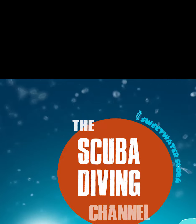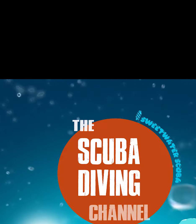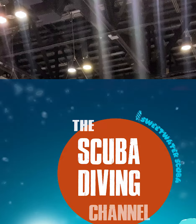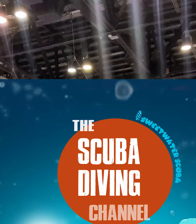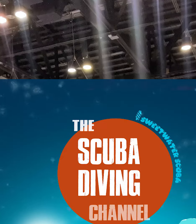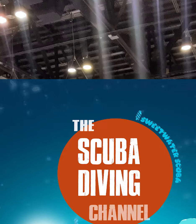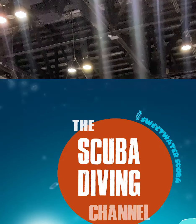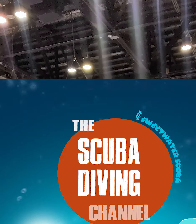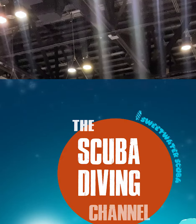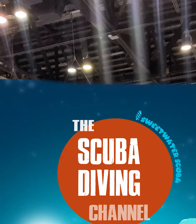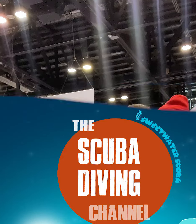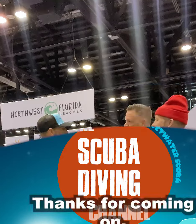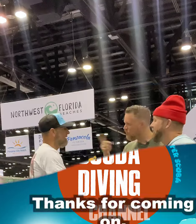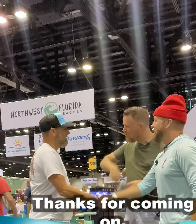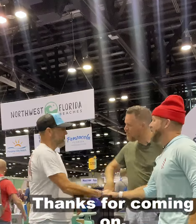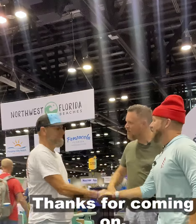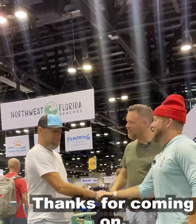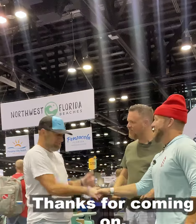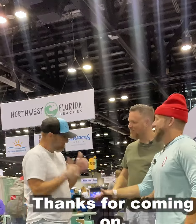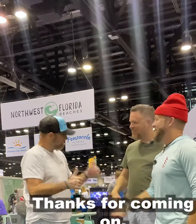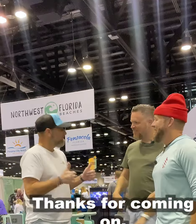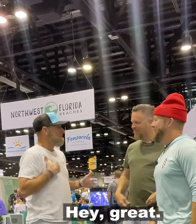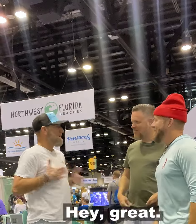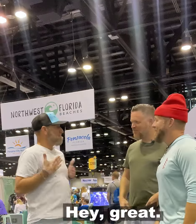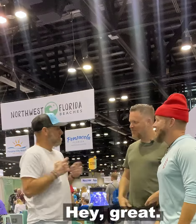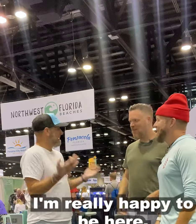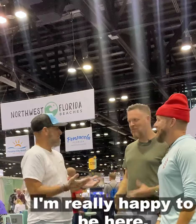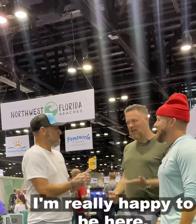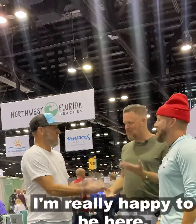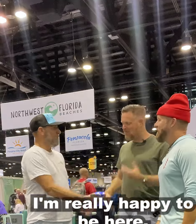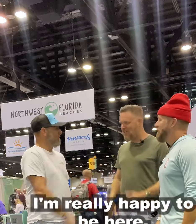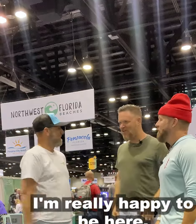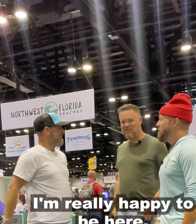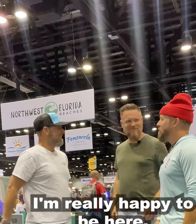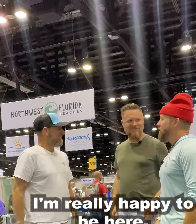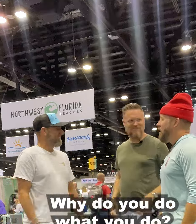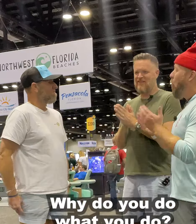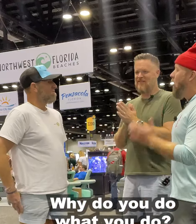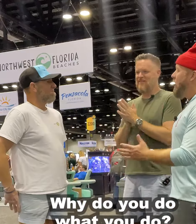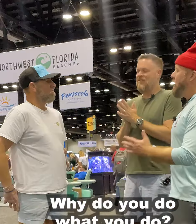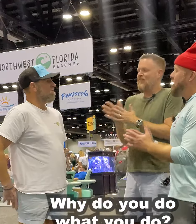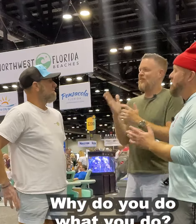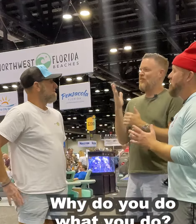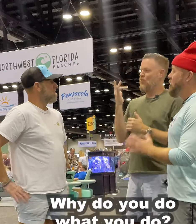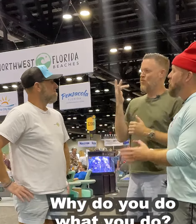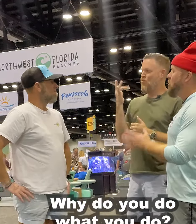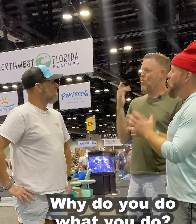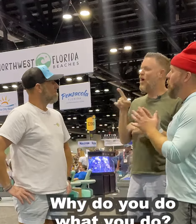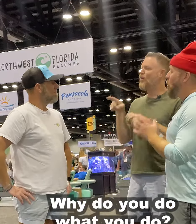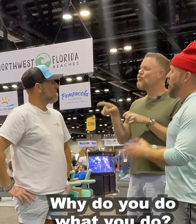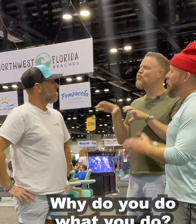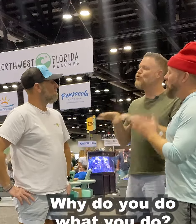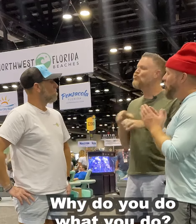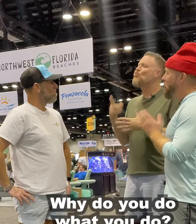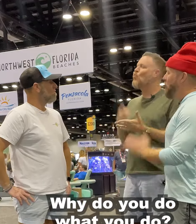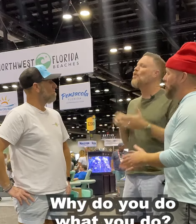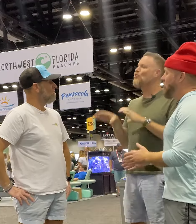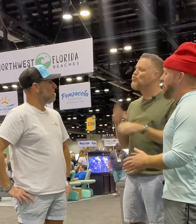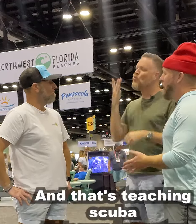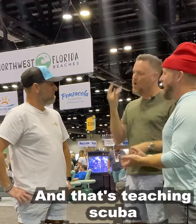Oh, thanks for coming on. Hey, great. I'm really happy to be here. Why do you do what you do? And